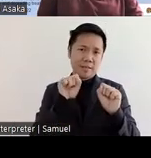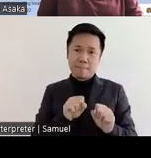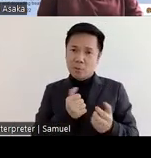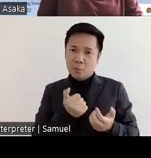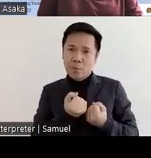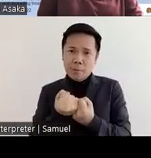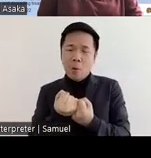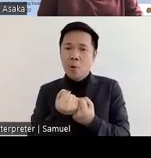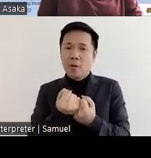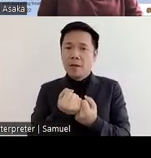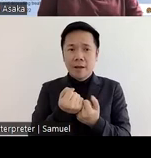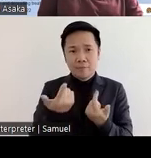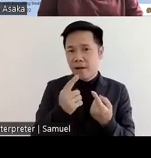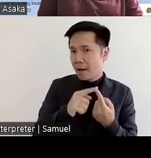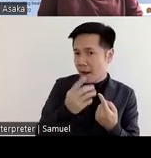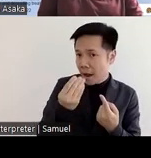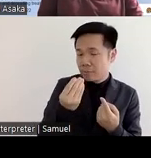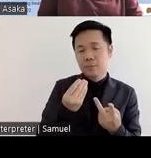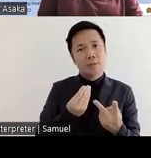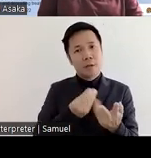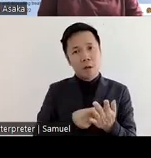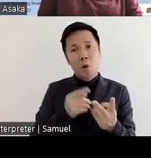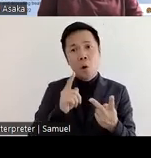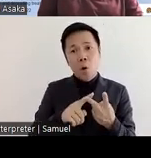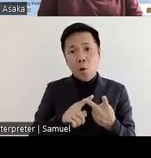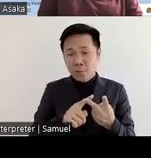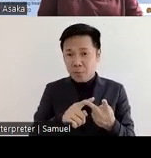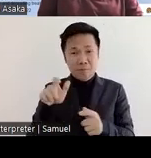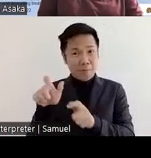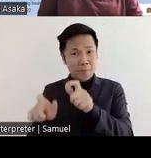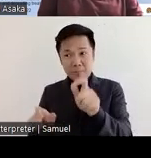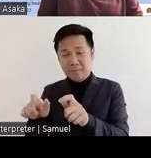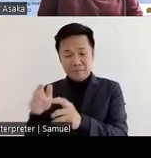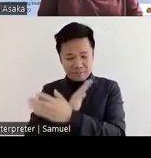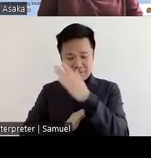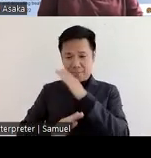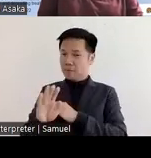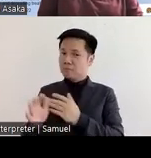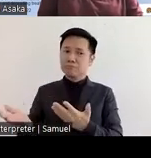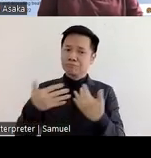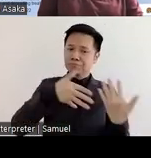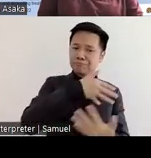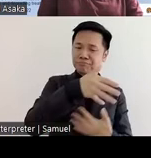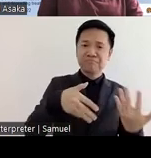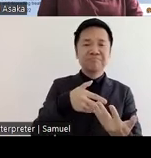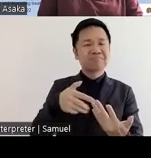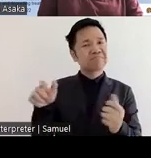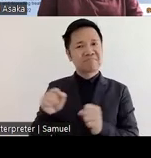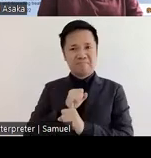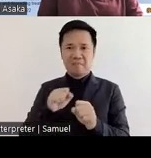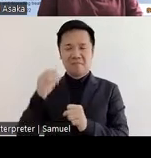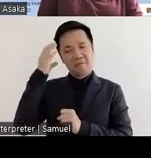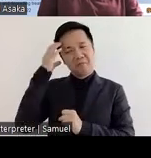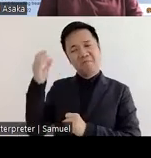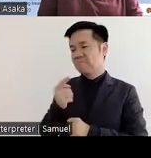or financial support for disabled people to live in the community then. So they gathered volunteers by themselves